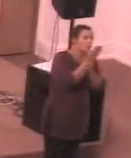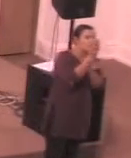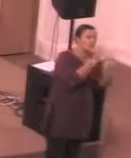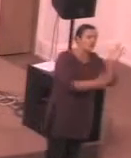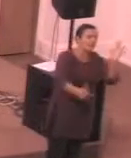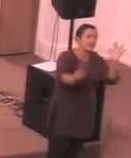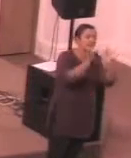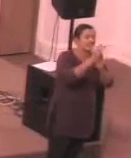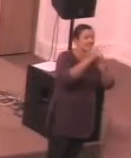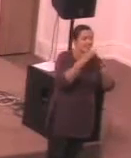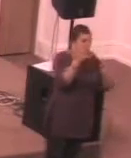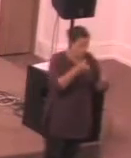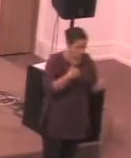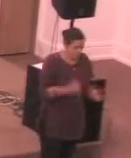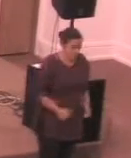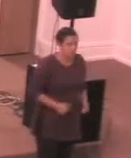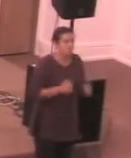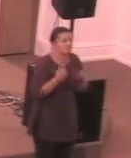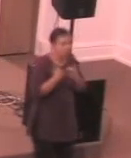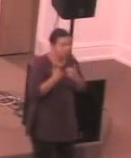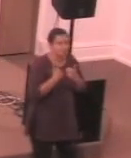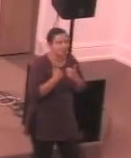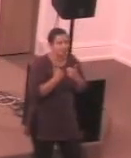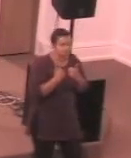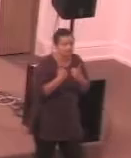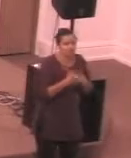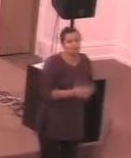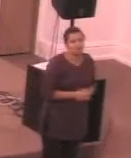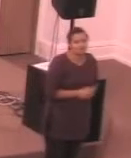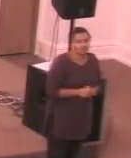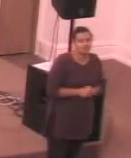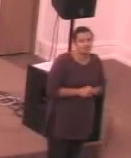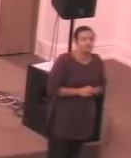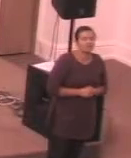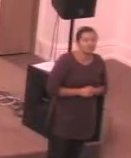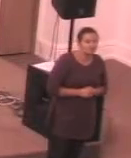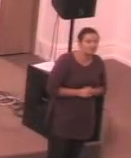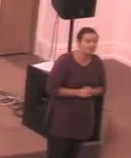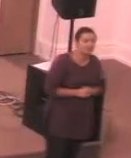all because of Jesus I'm